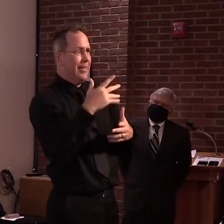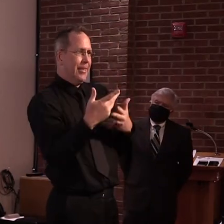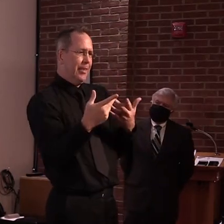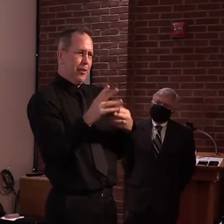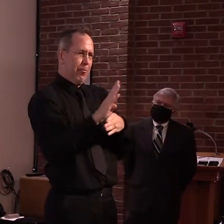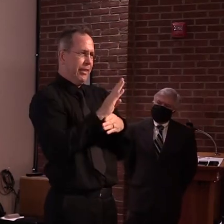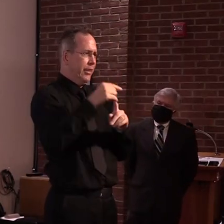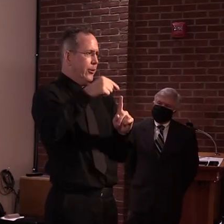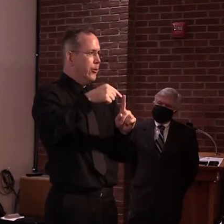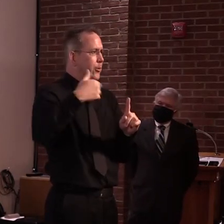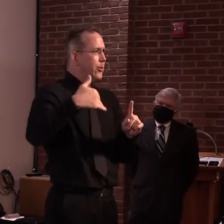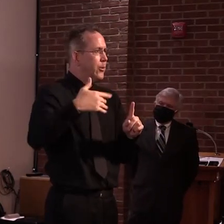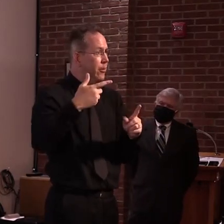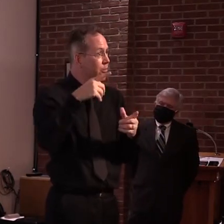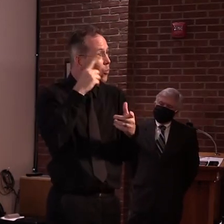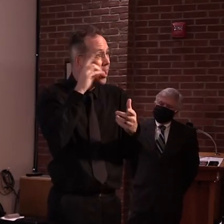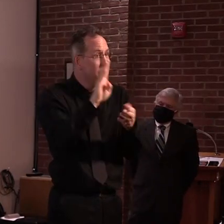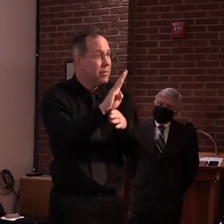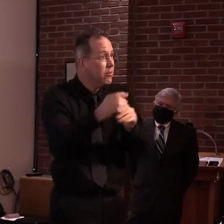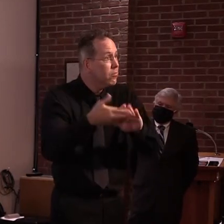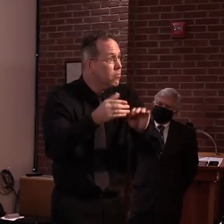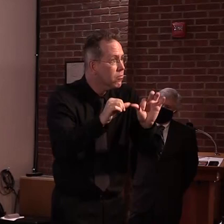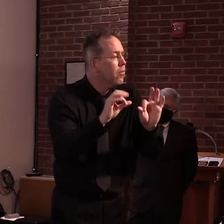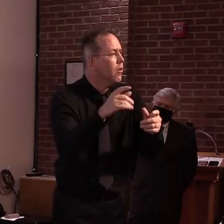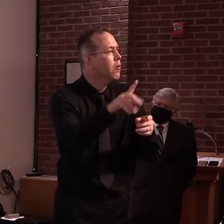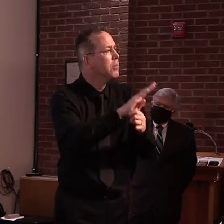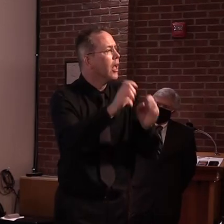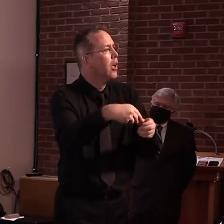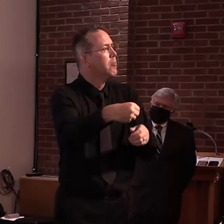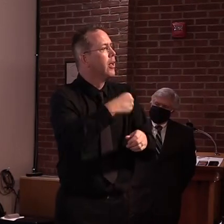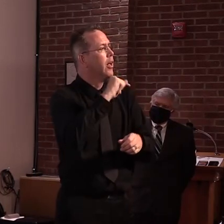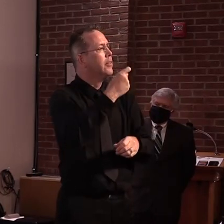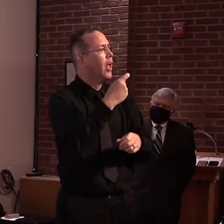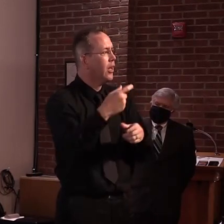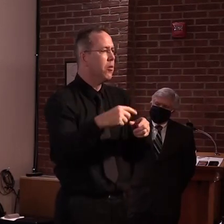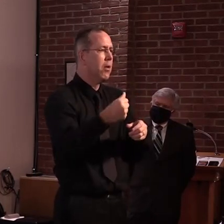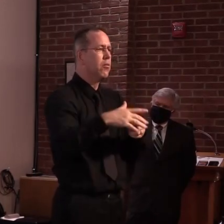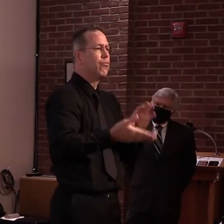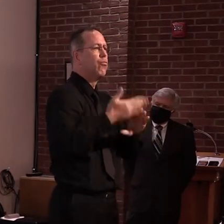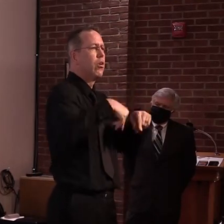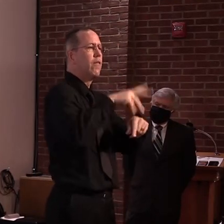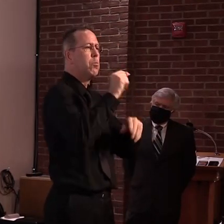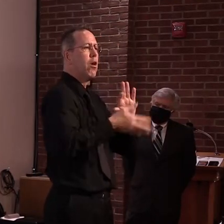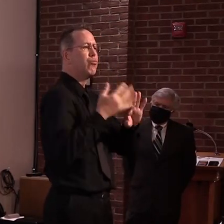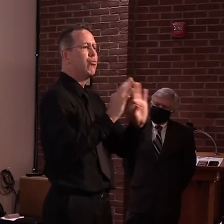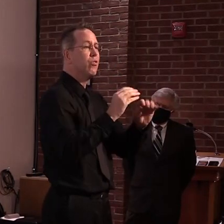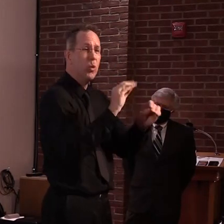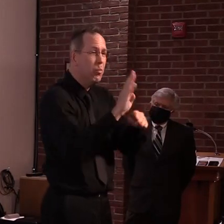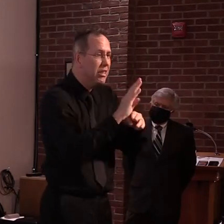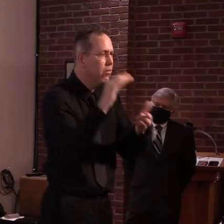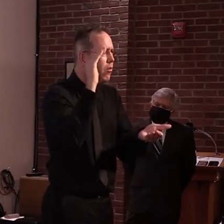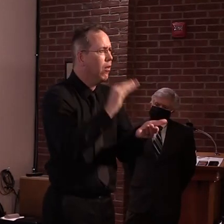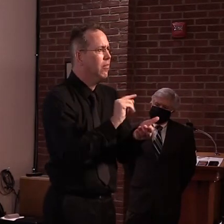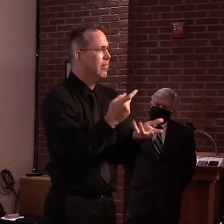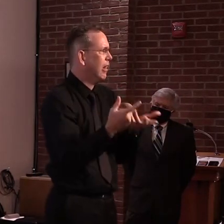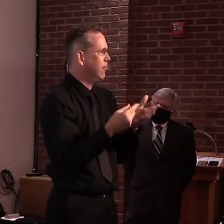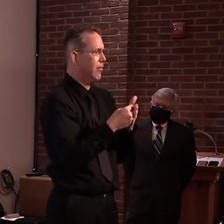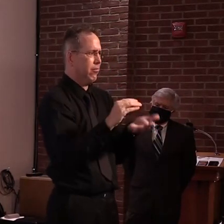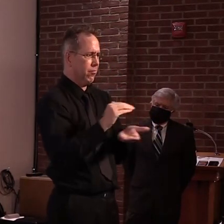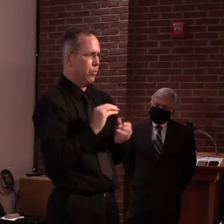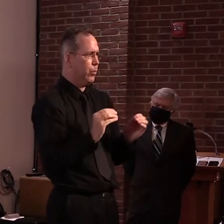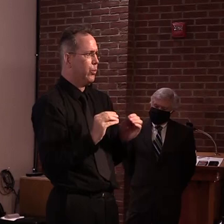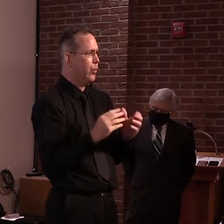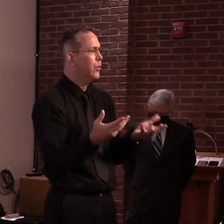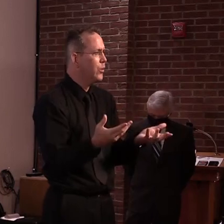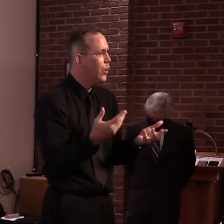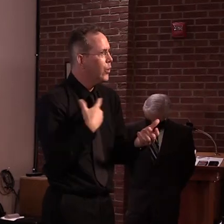help them, we are limiting the state's recovery. They need us, but actually we need them. So I'm here to reiterate